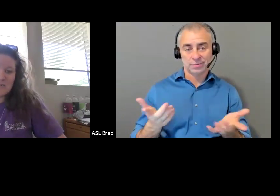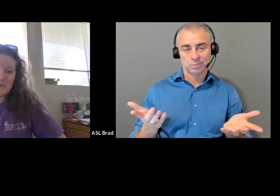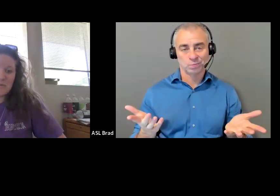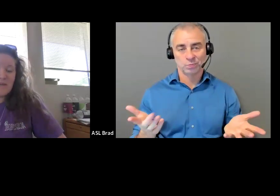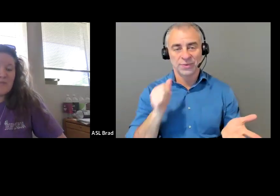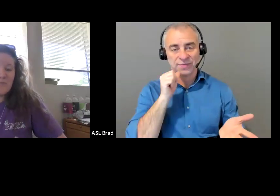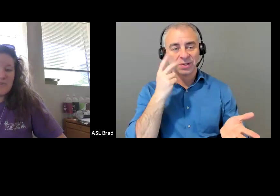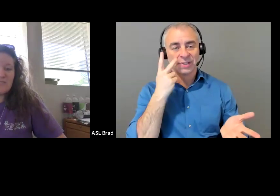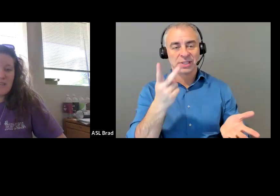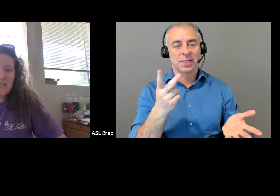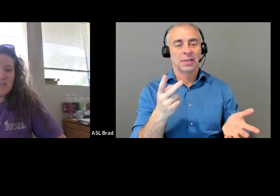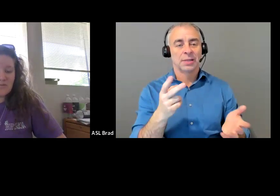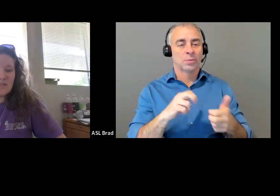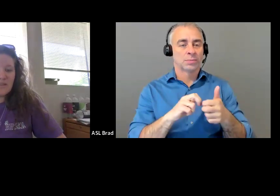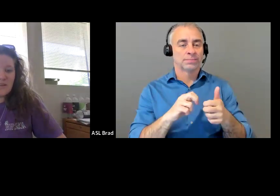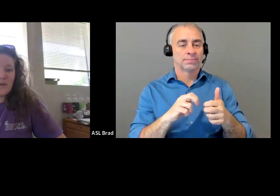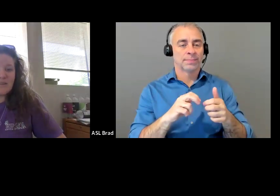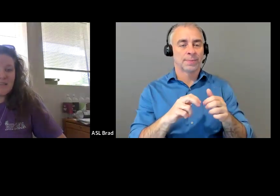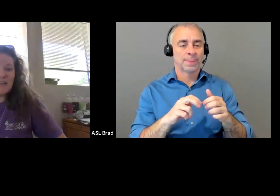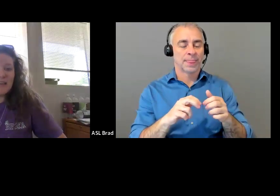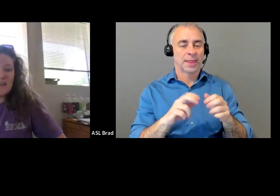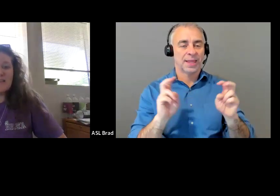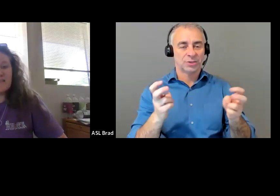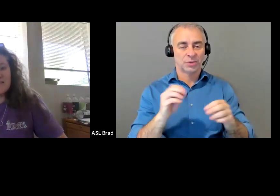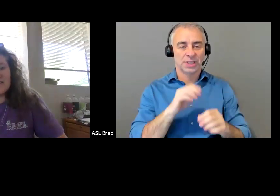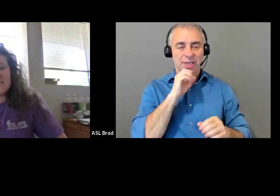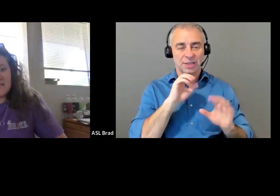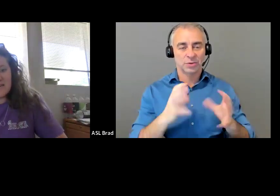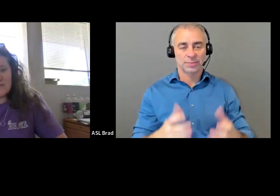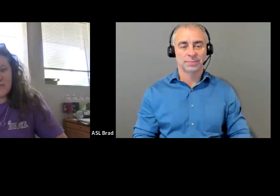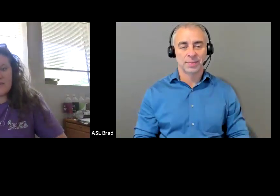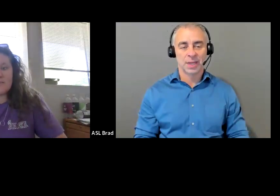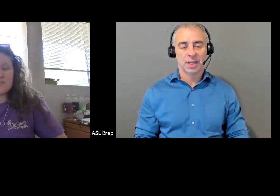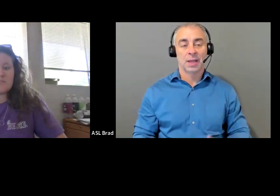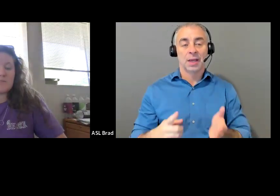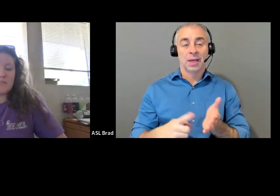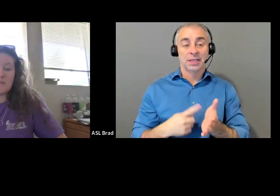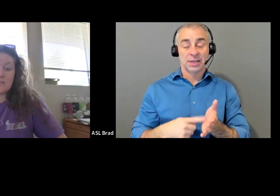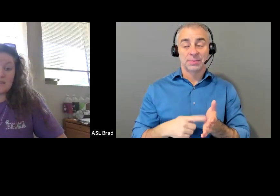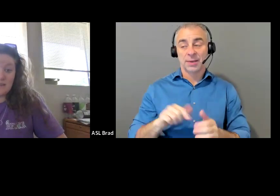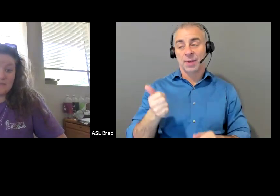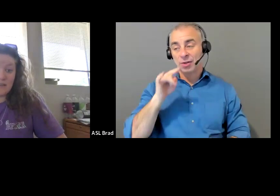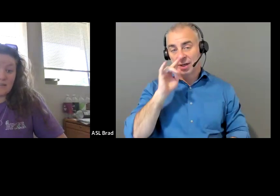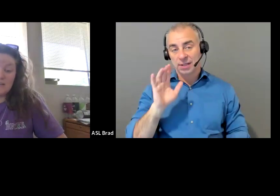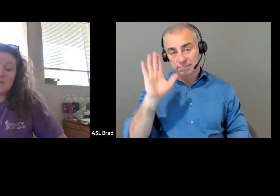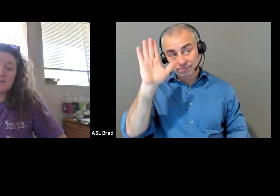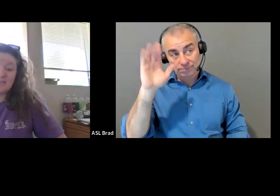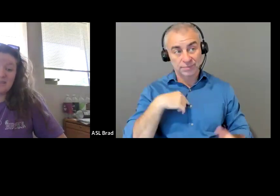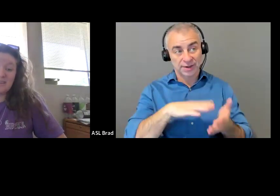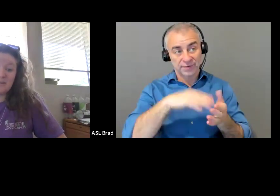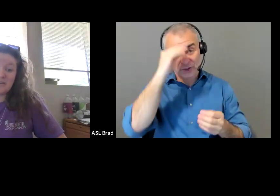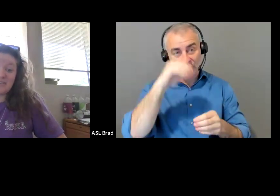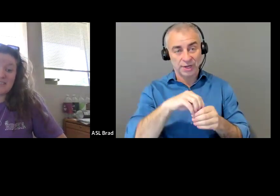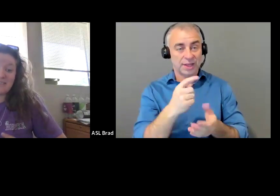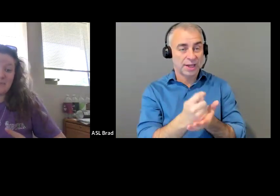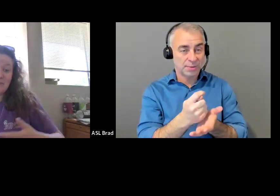this age group. Most of the kids are really good about saying, hey, I learned this in therapy. These are some of the techniques that I've done, which is